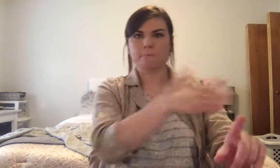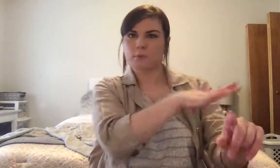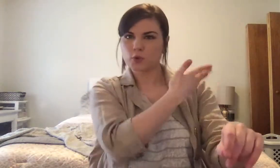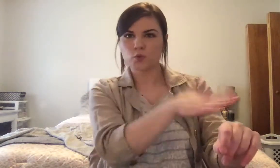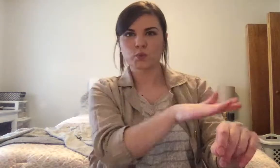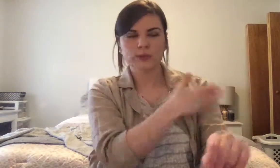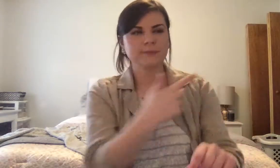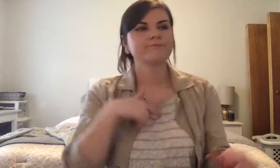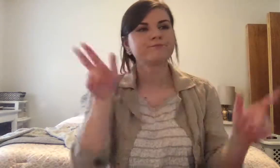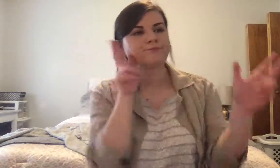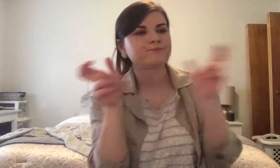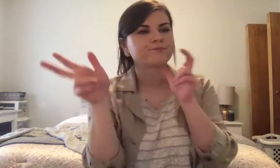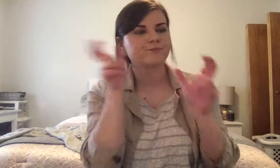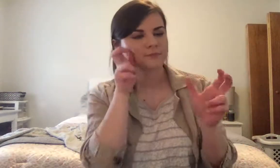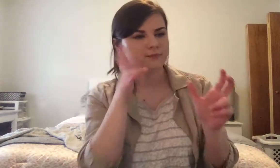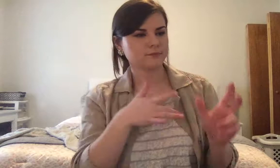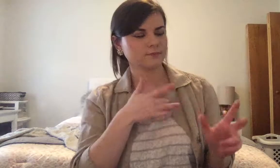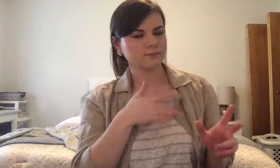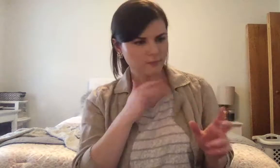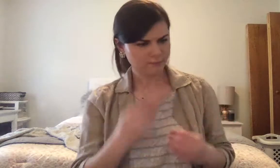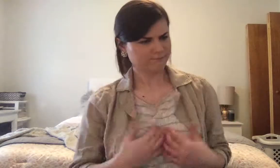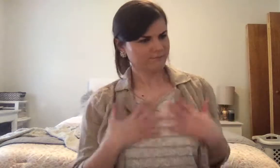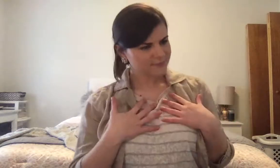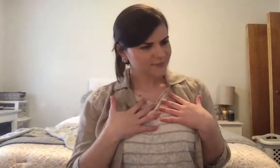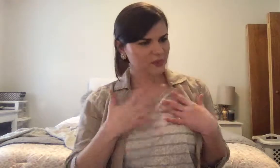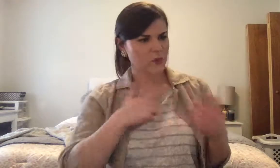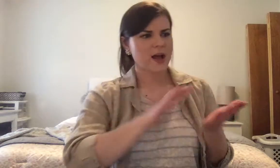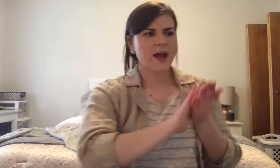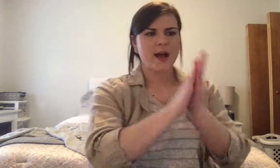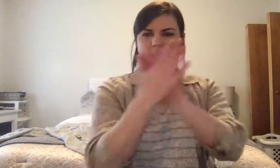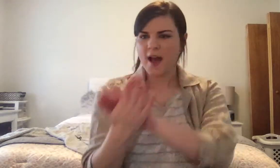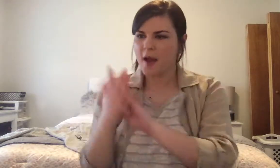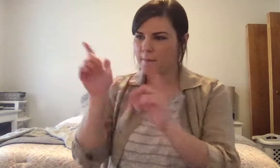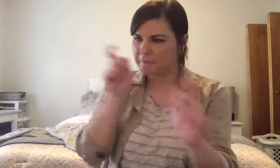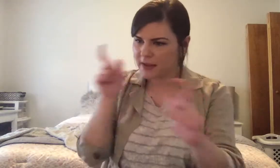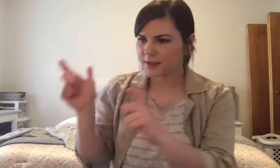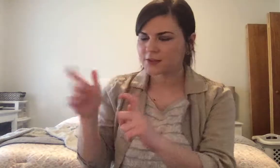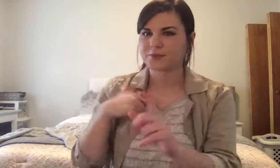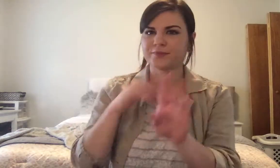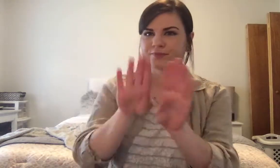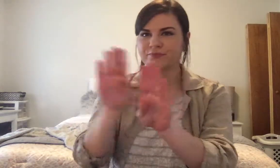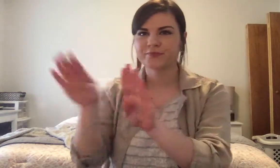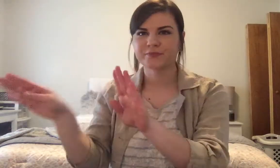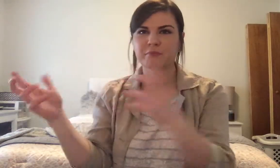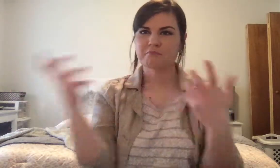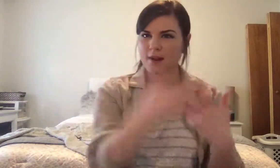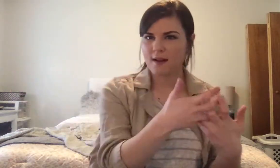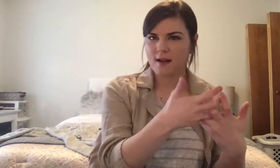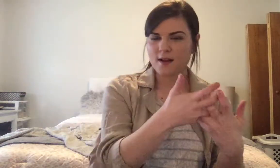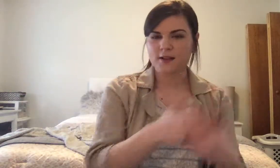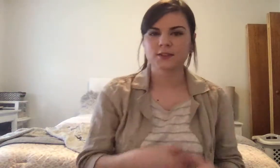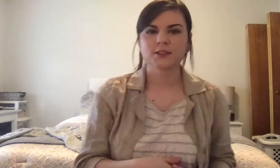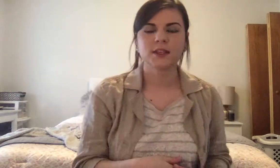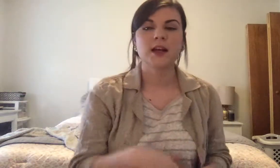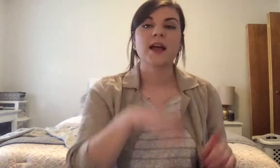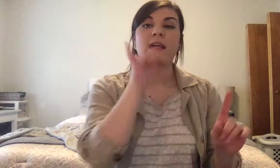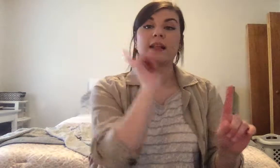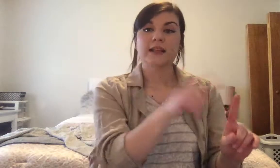name of the song was Down the Back Streets, and Guru did a series of CDs called Jazzmatazz, and he would recruit all these